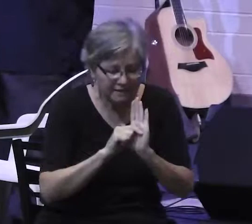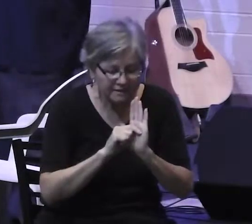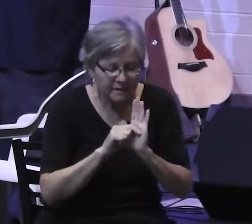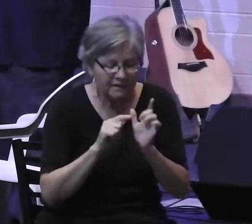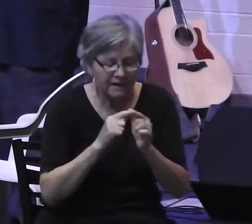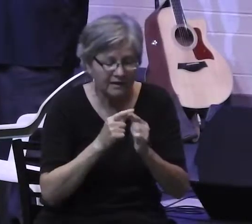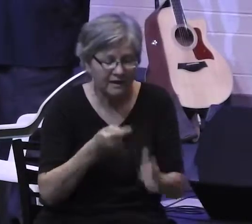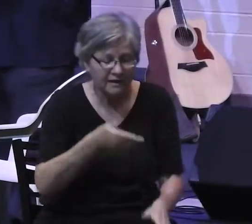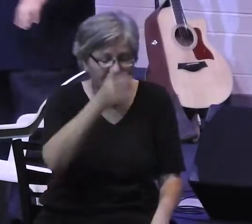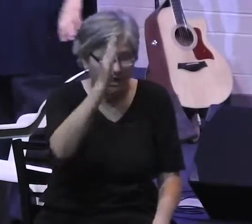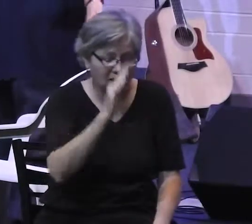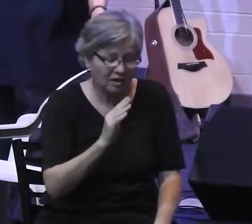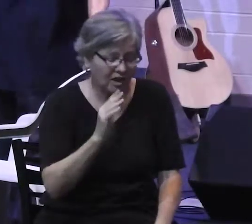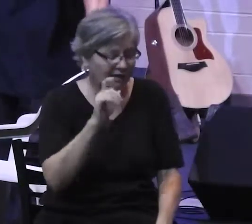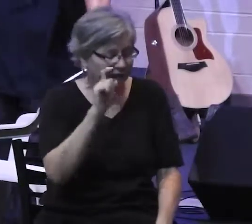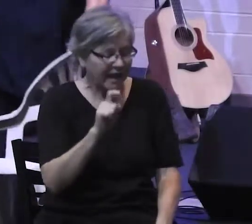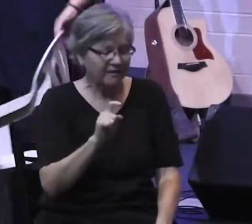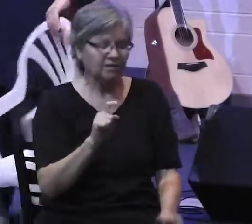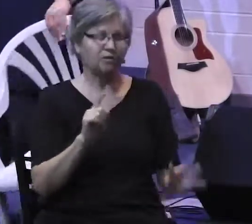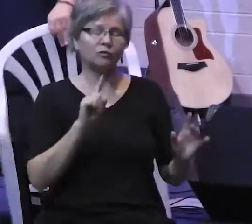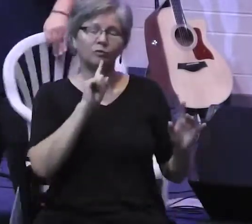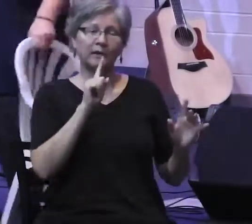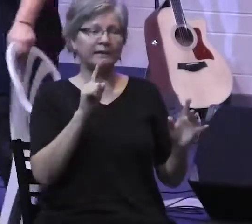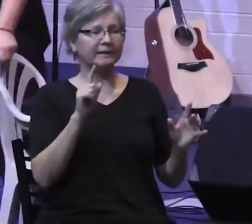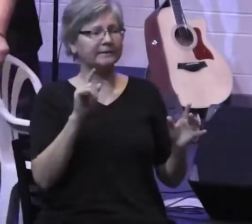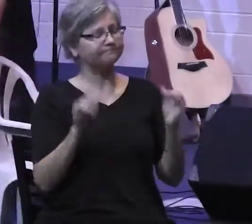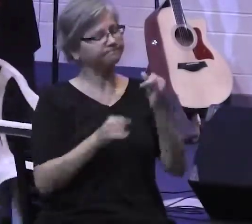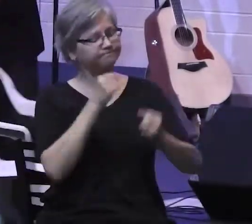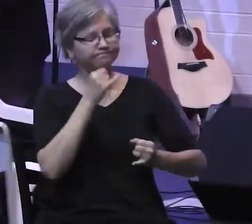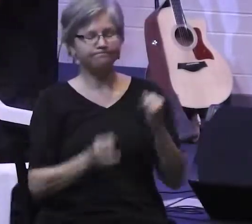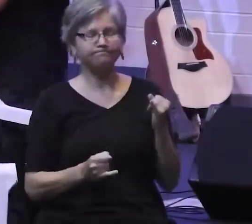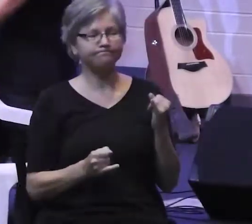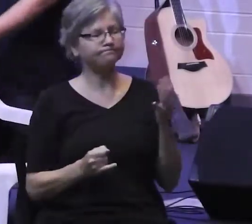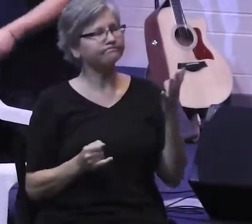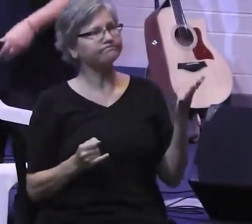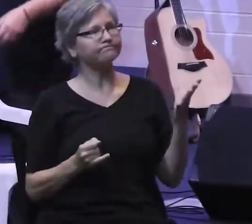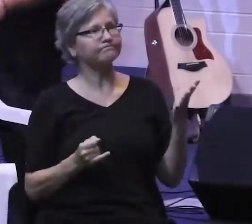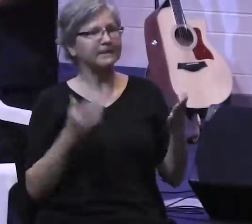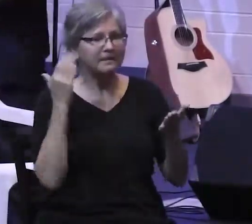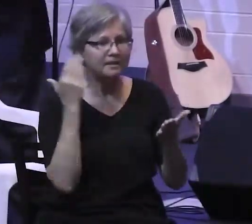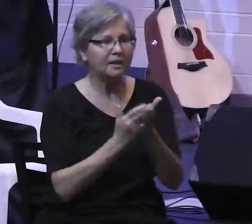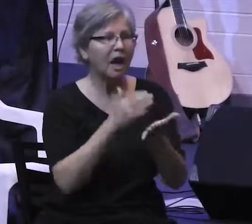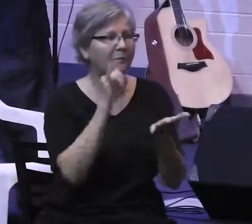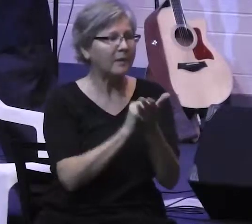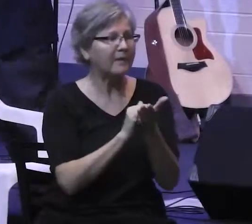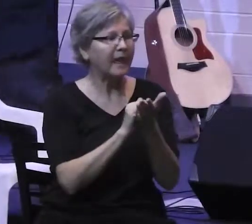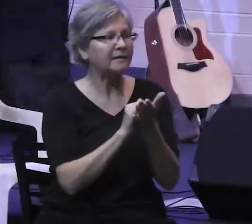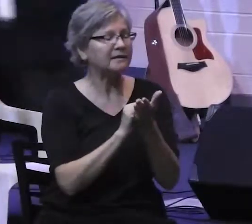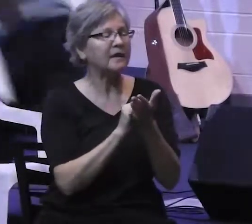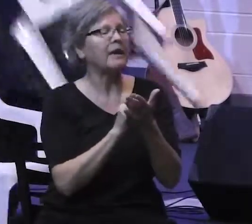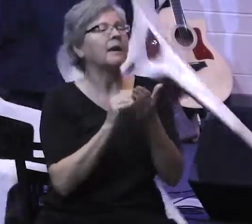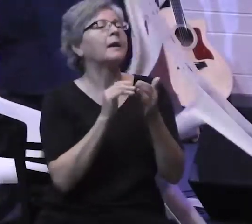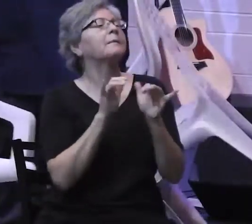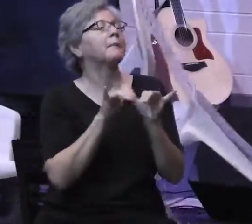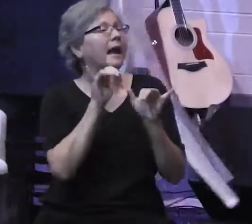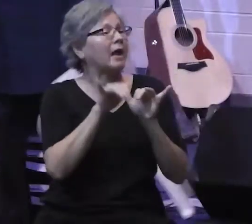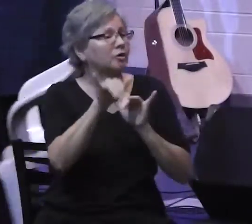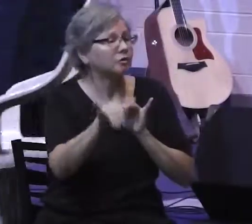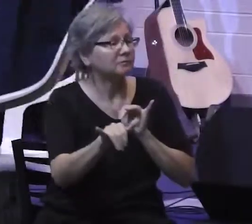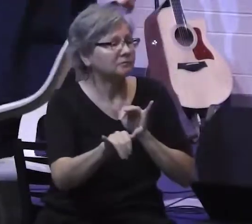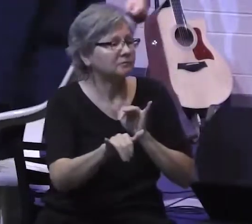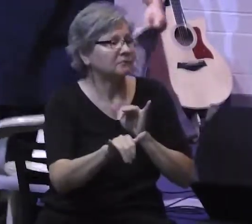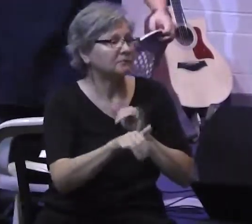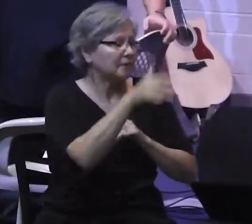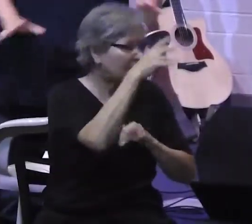this unjust thing once and for all, because we see this pattern, turning and God having to turn, and yet God in his mercy coming. That's